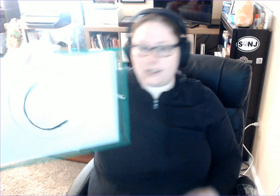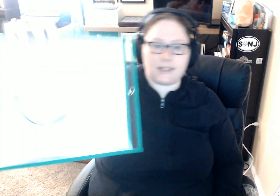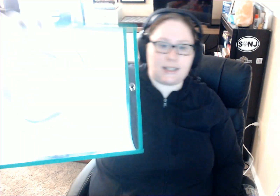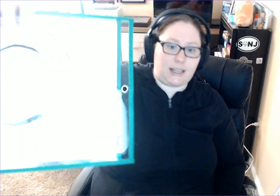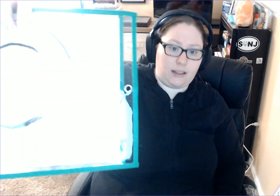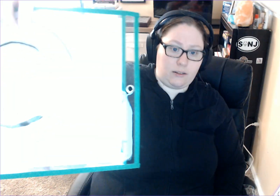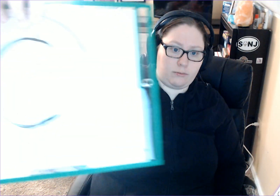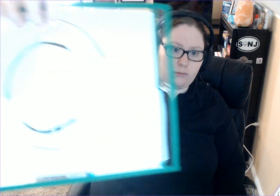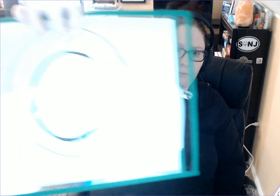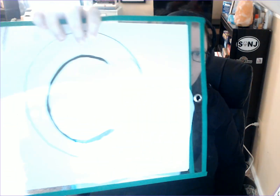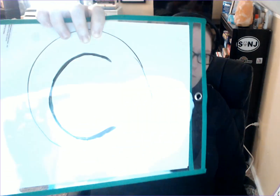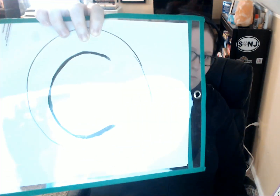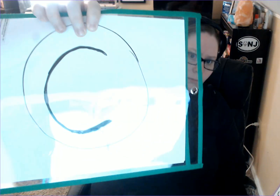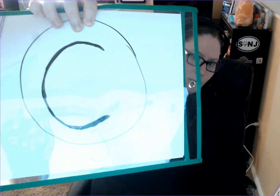C.